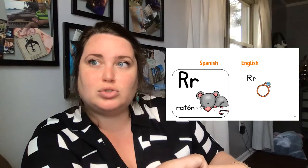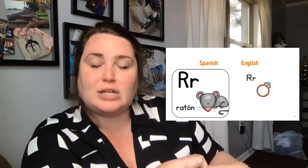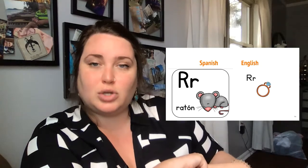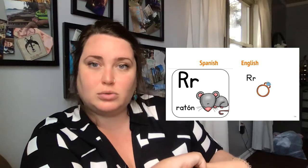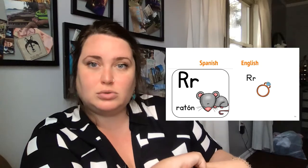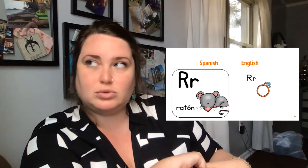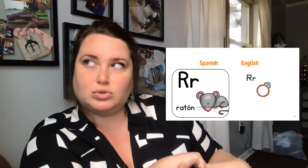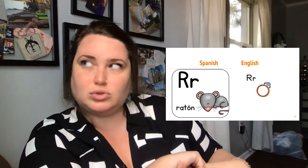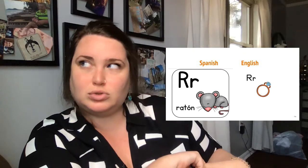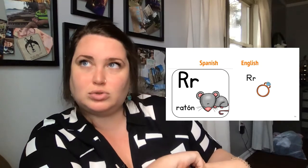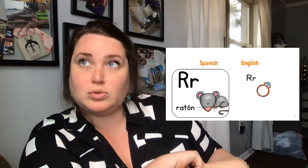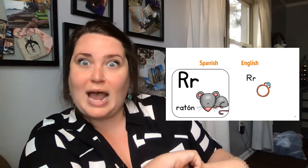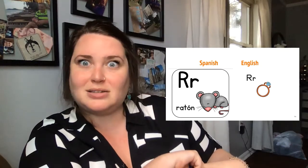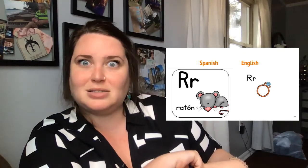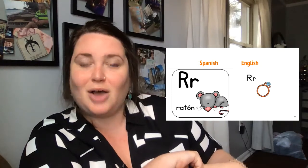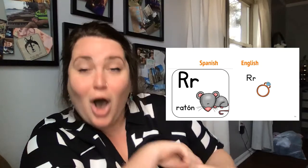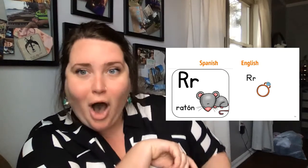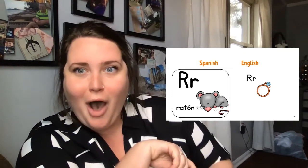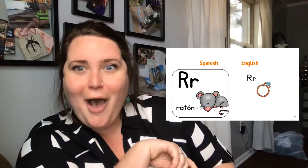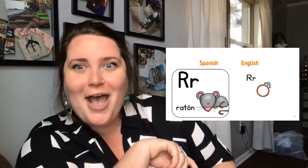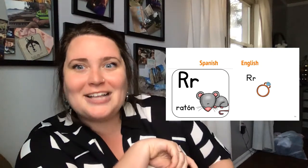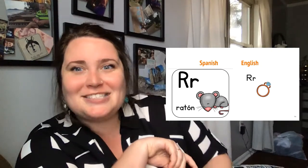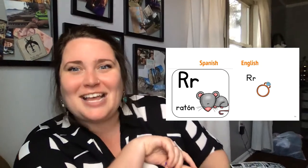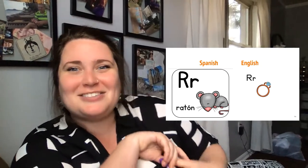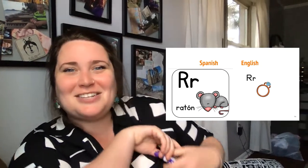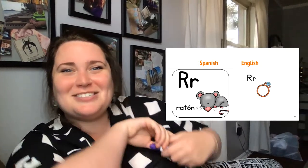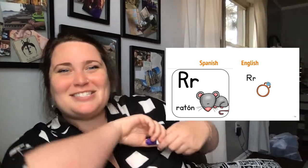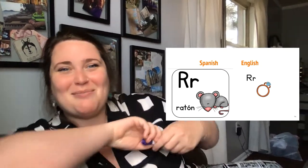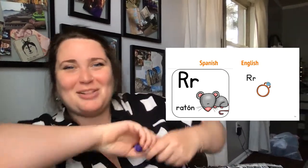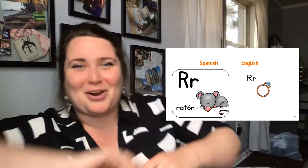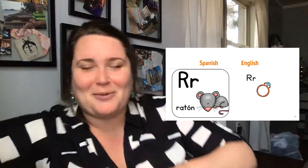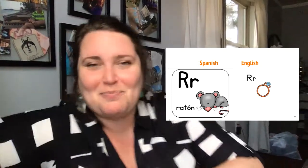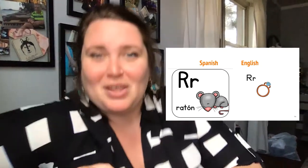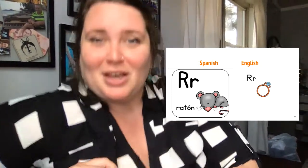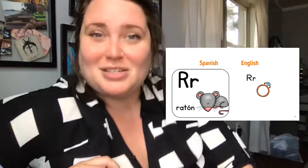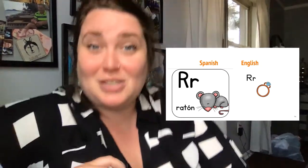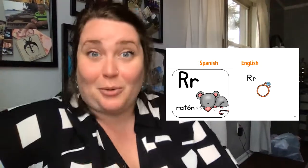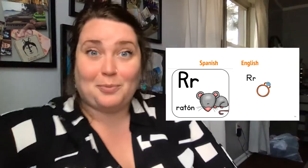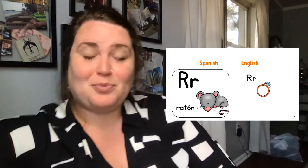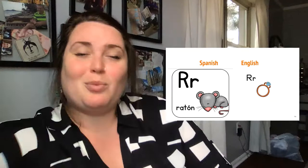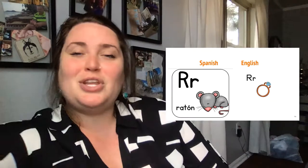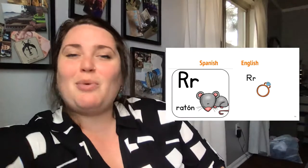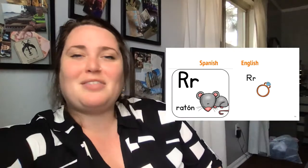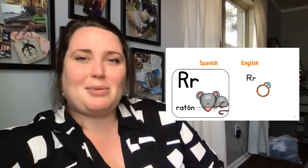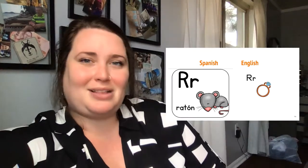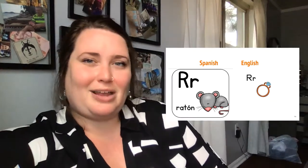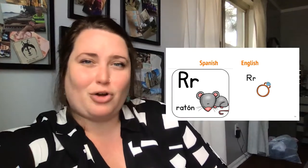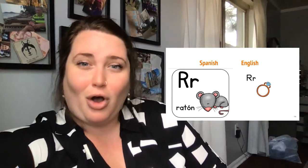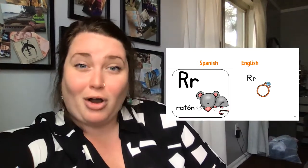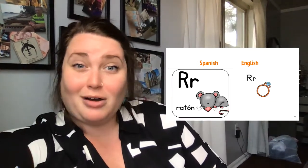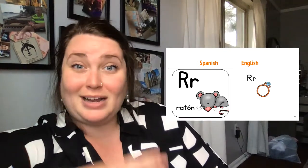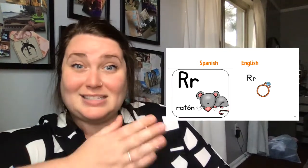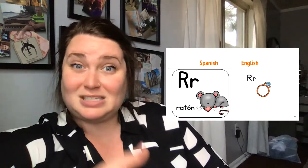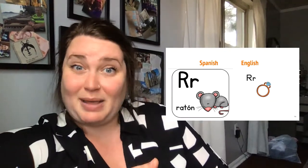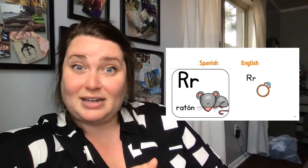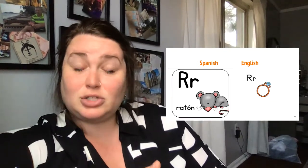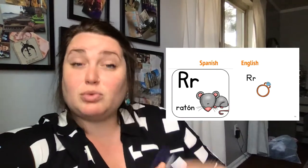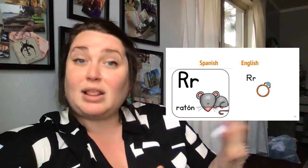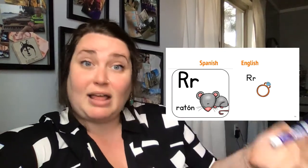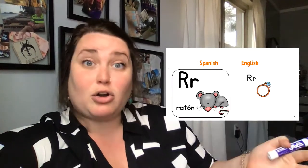Raton? Rat. Oh, it sounds so similar! So, when you are thinking about the letter R in Spanish or the letter R